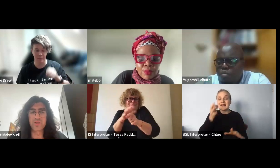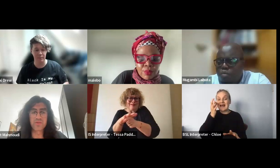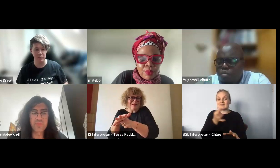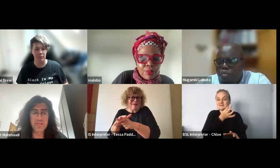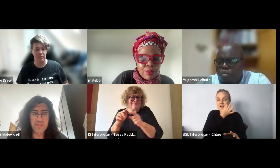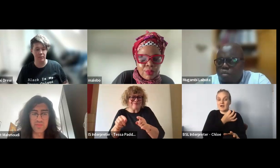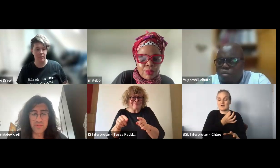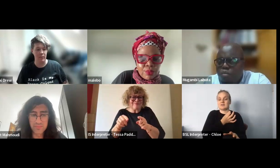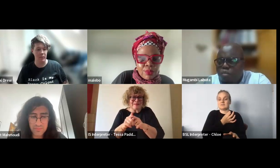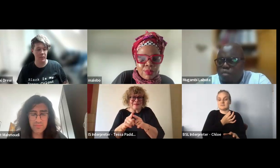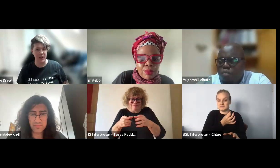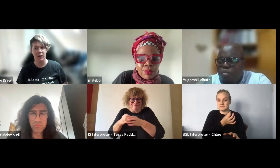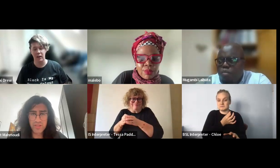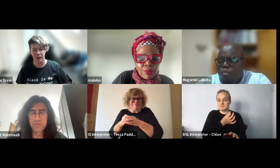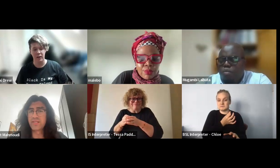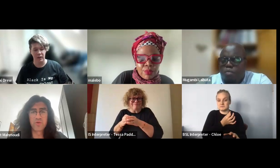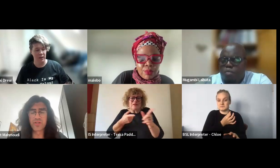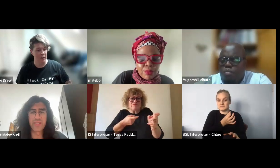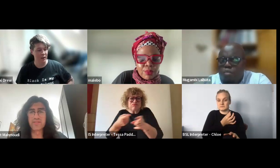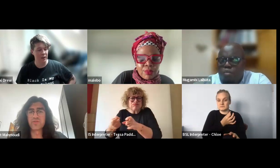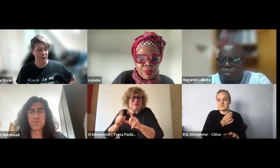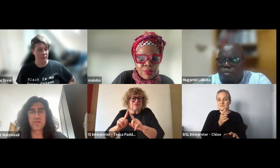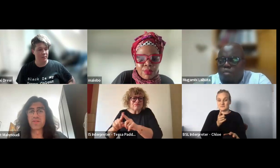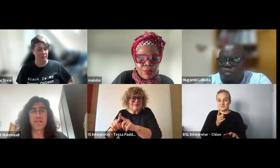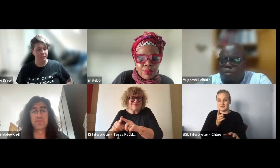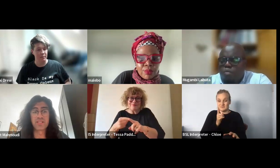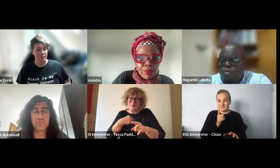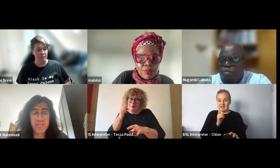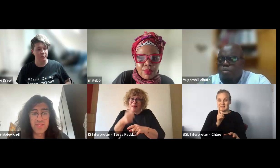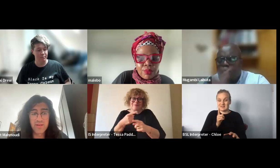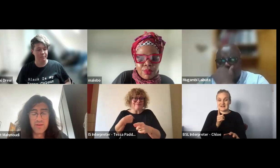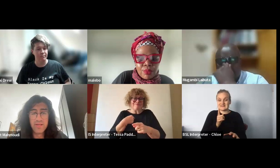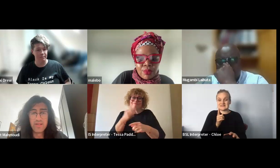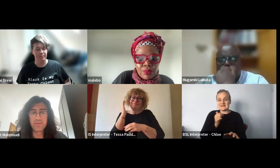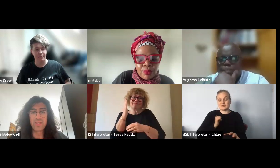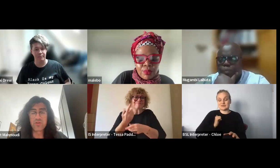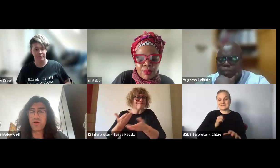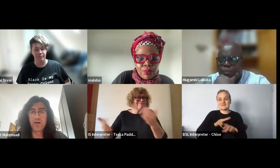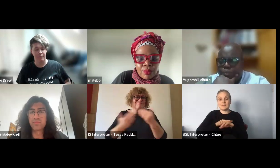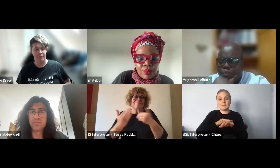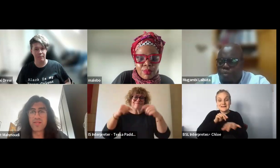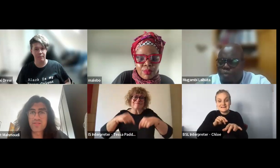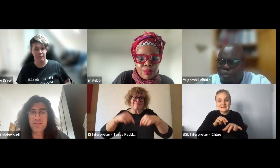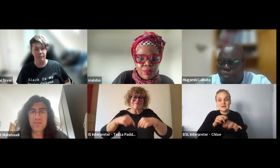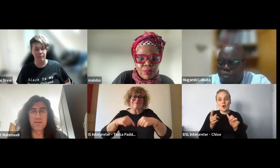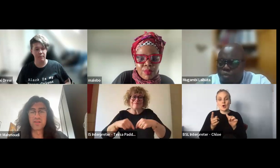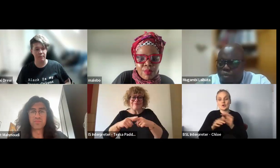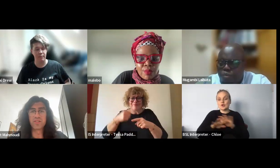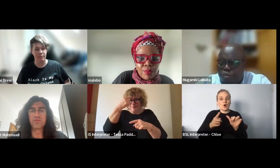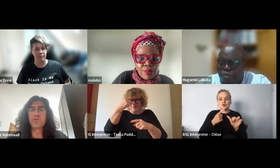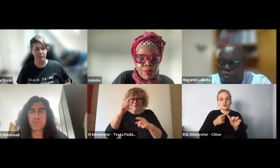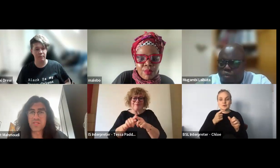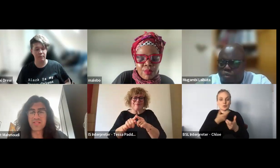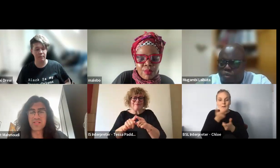se autonomous weapon systems, but they're really more akin to something like predictive policing. They draw up lists that